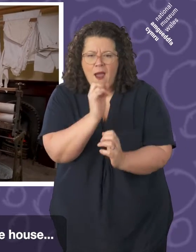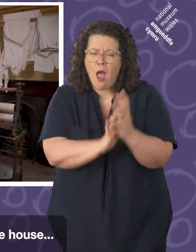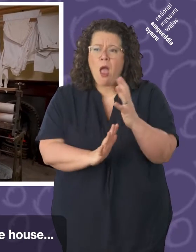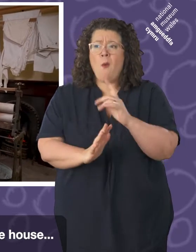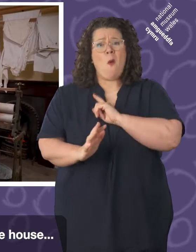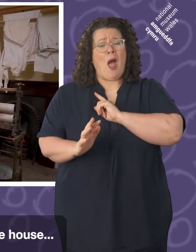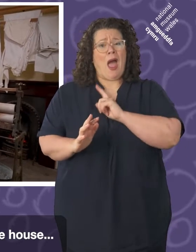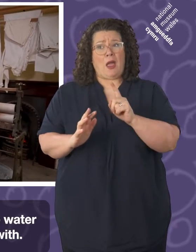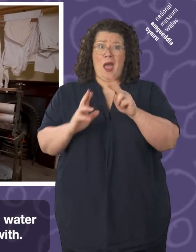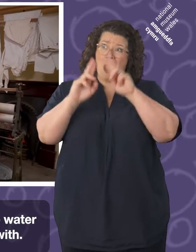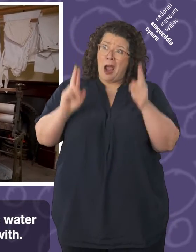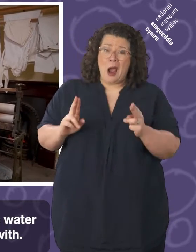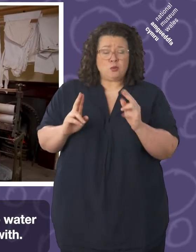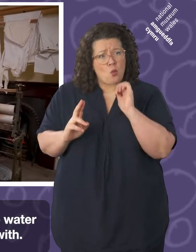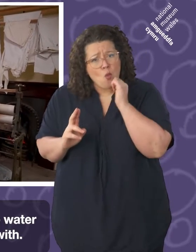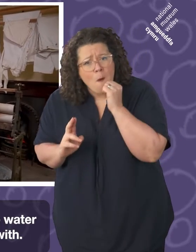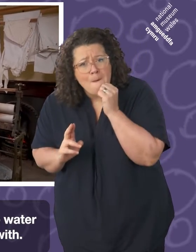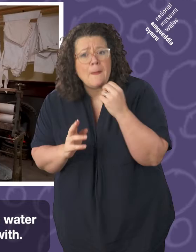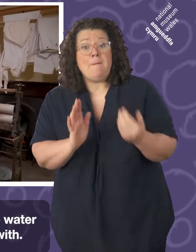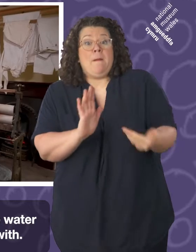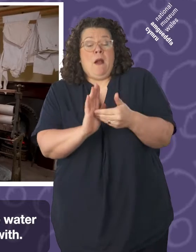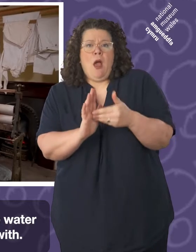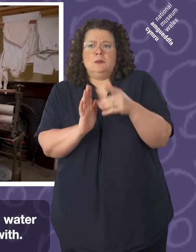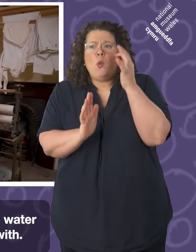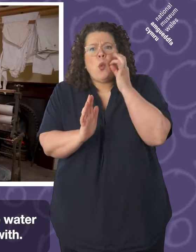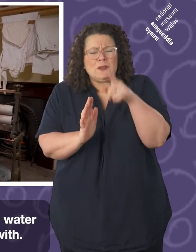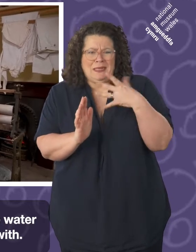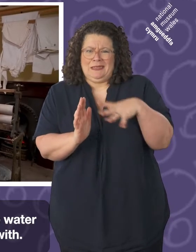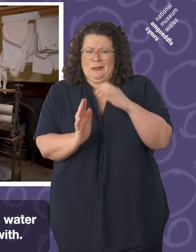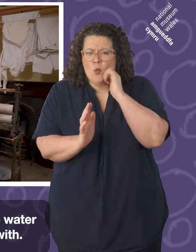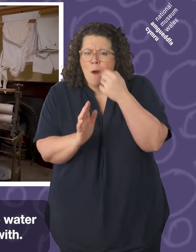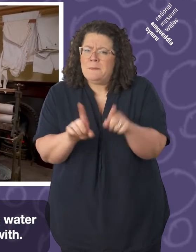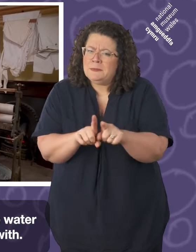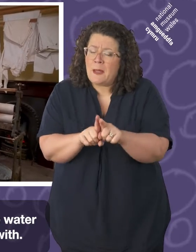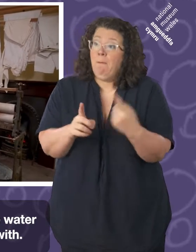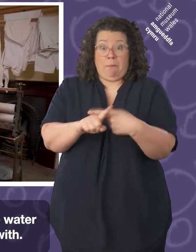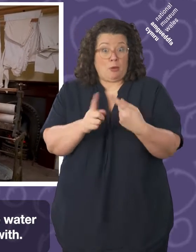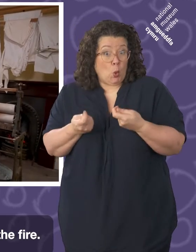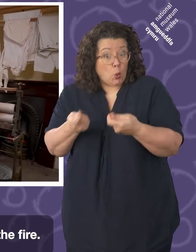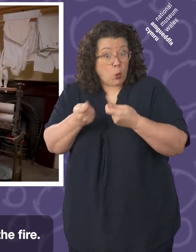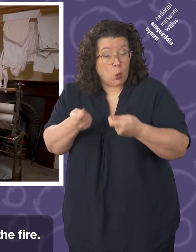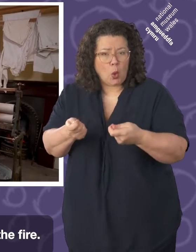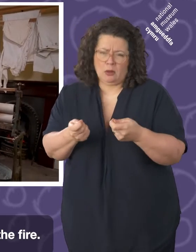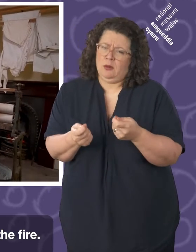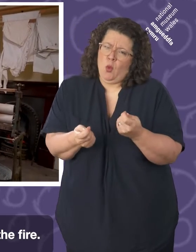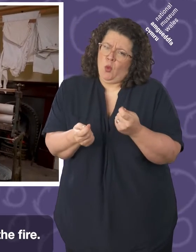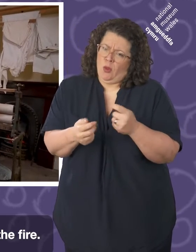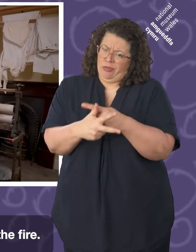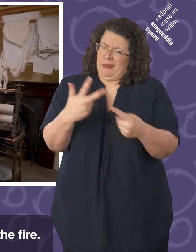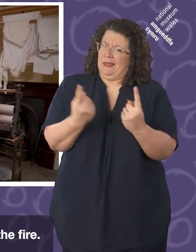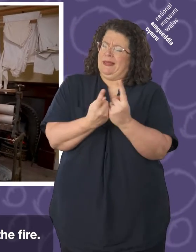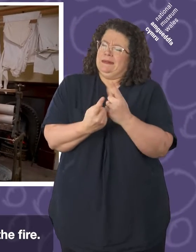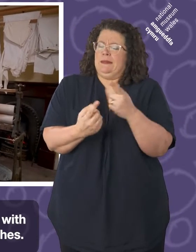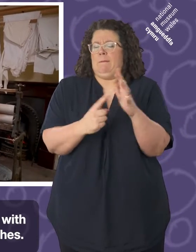to heat the house, but to heat the water and to cook with. Very important, the